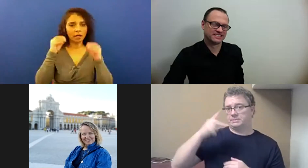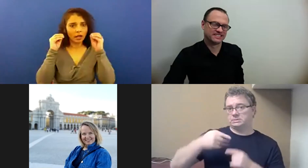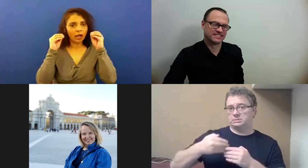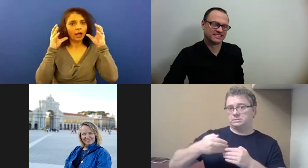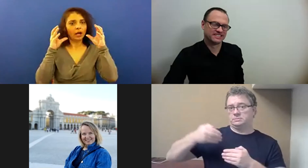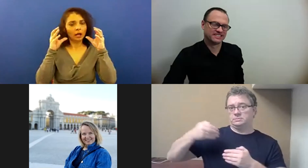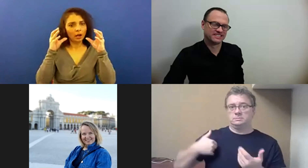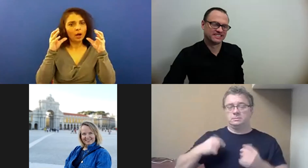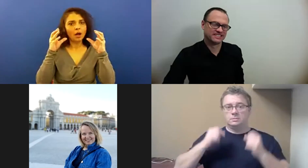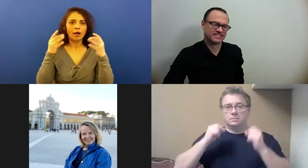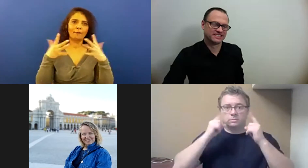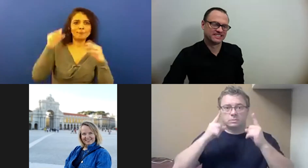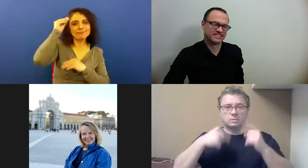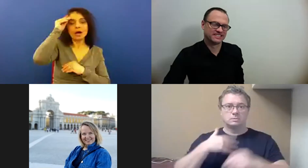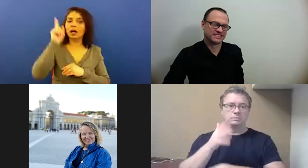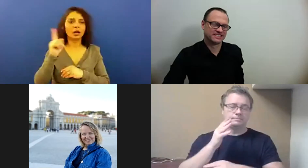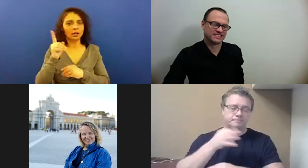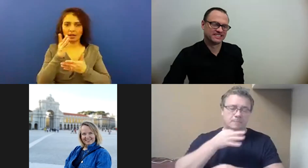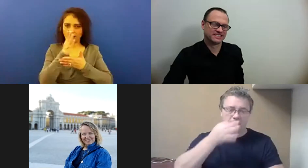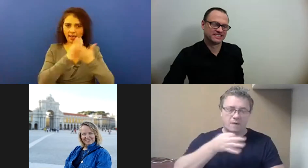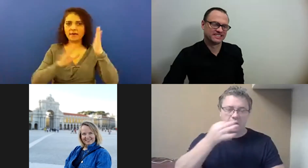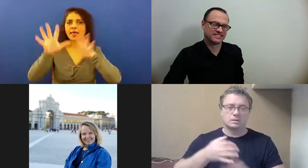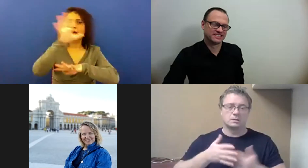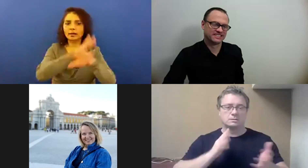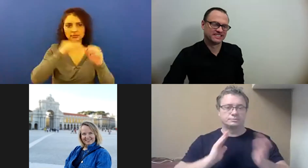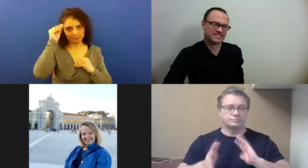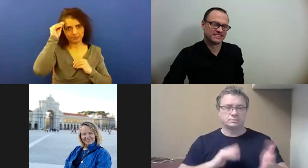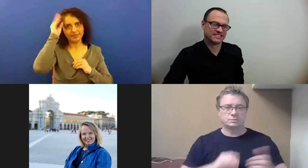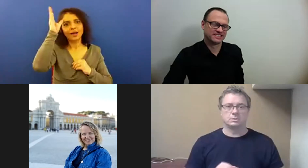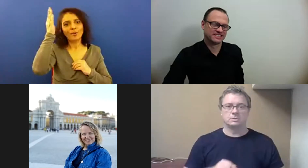So as I said, I've been given an opportunity to lecture three times.